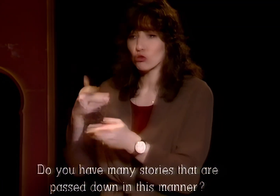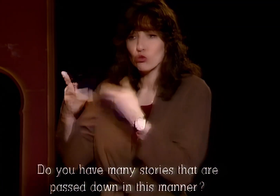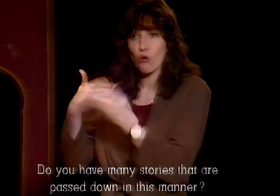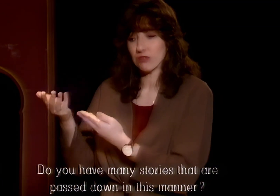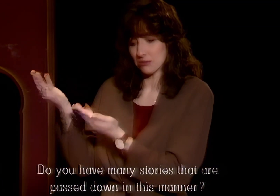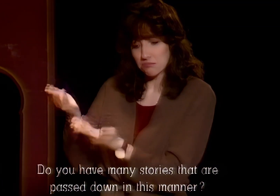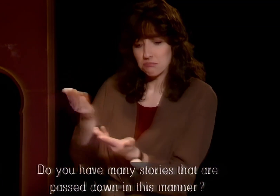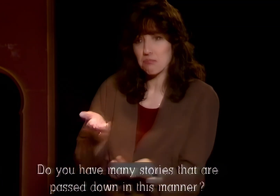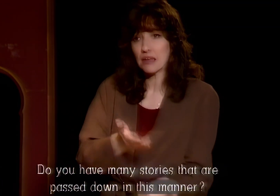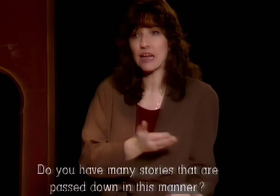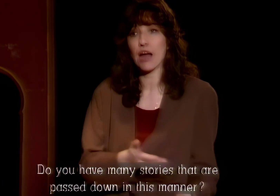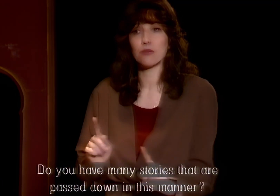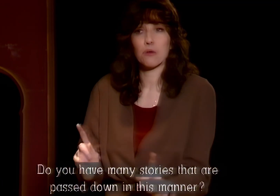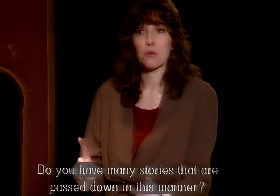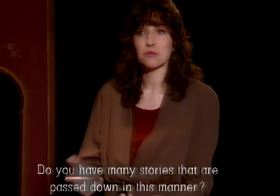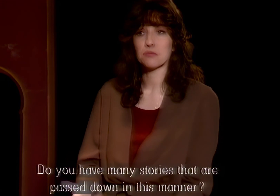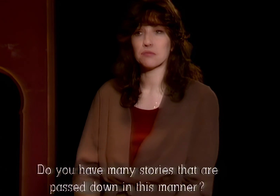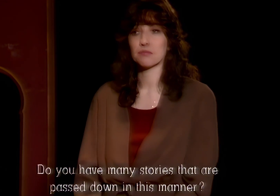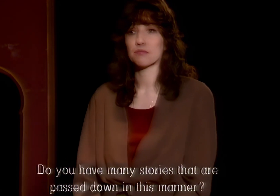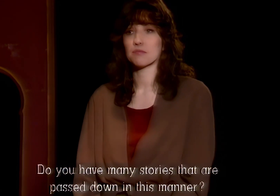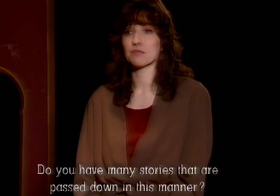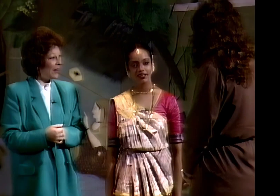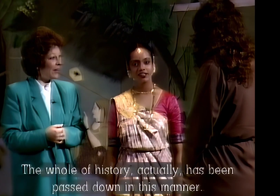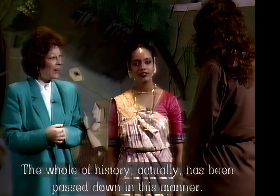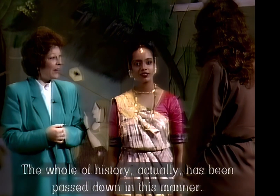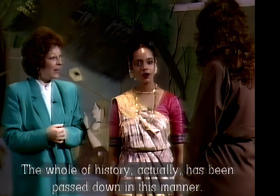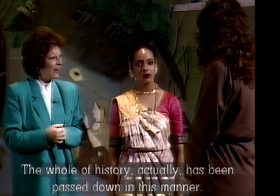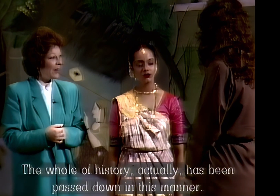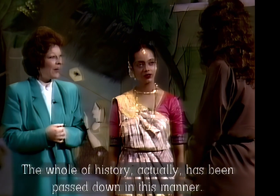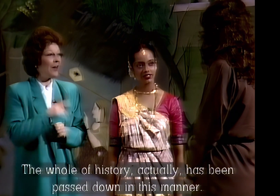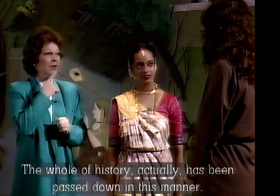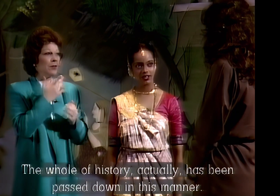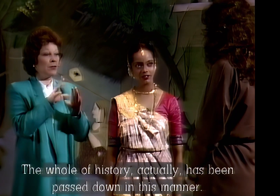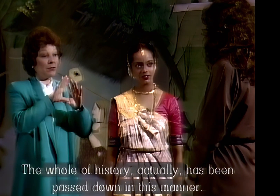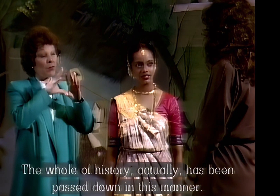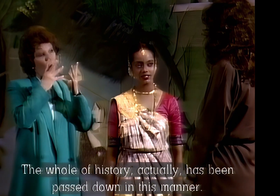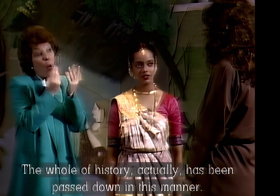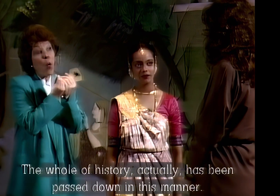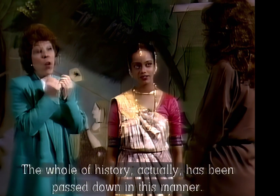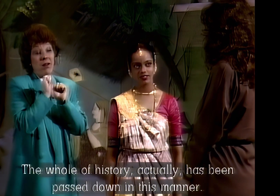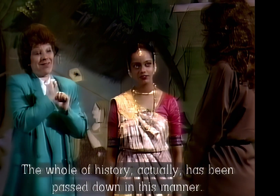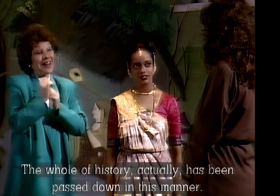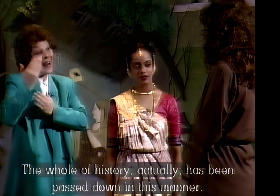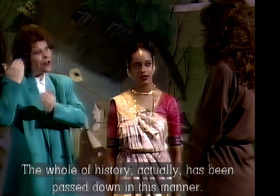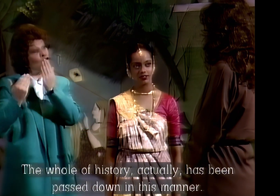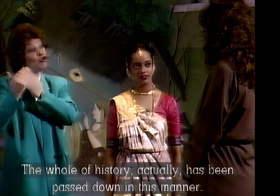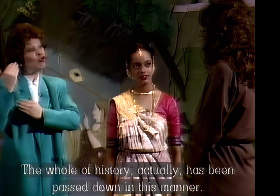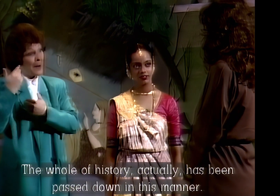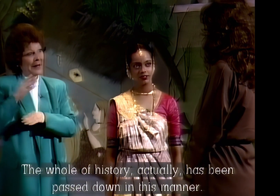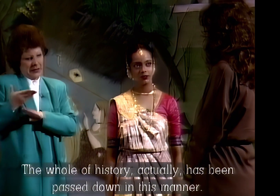Do you have many stories that are passed down in this manner? The whole of history actually has been passed down in this manner. We